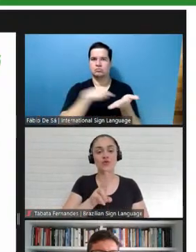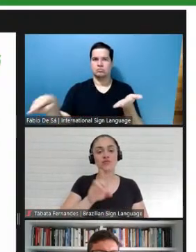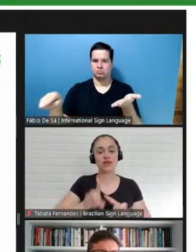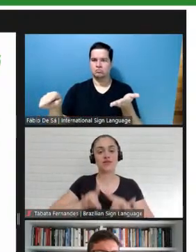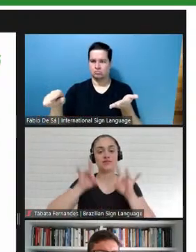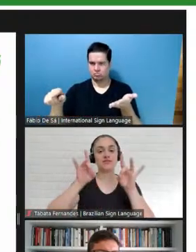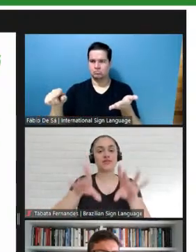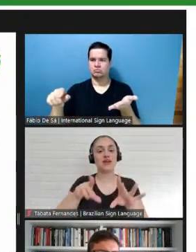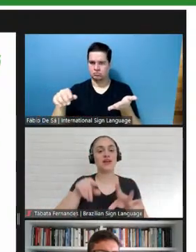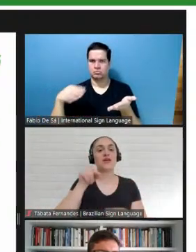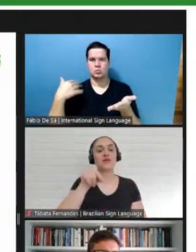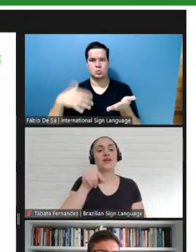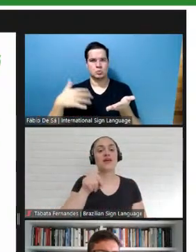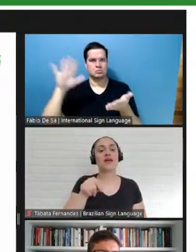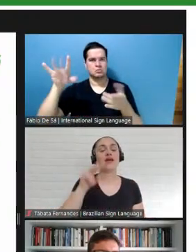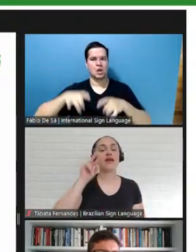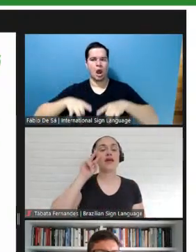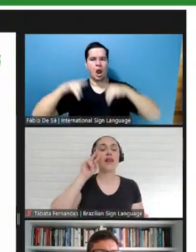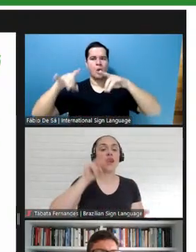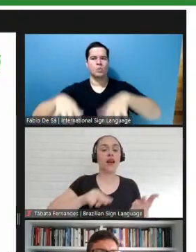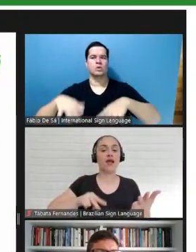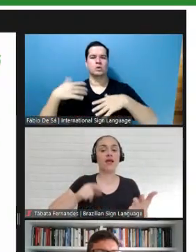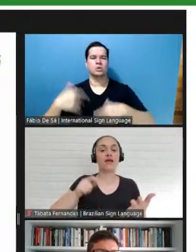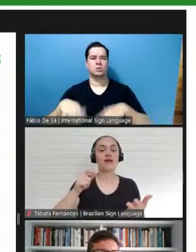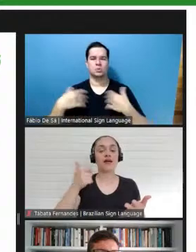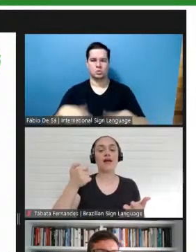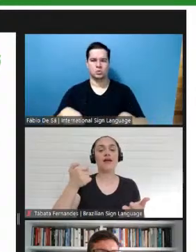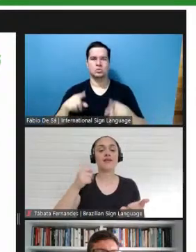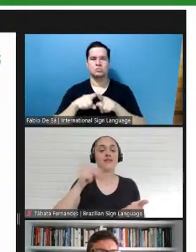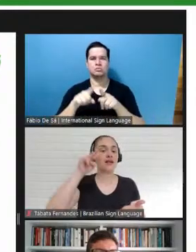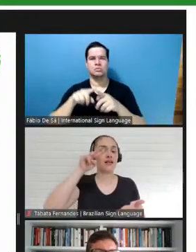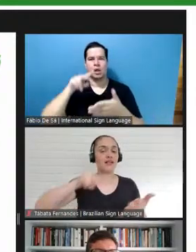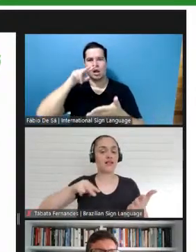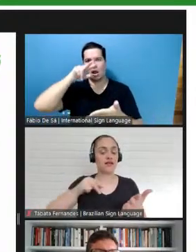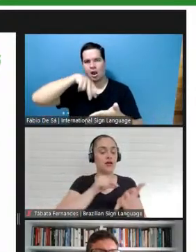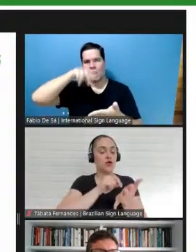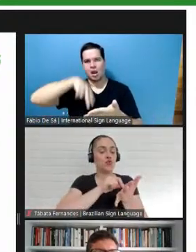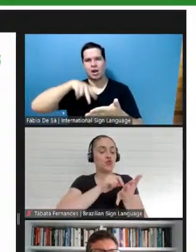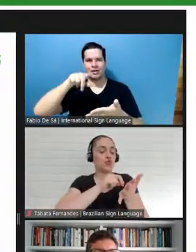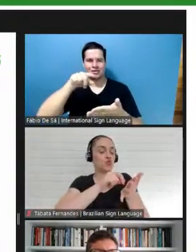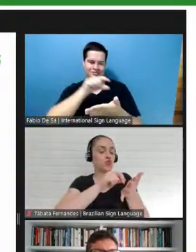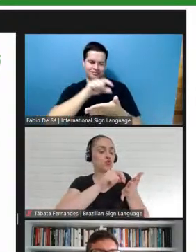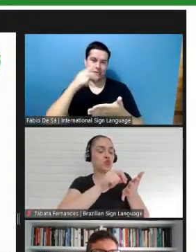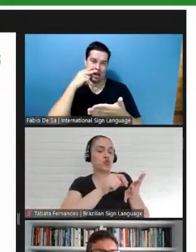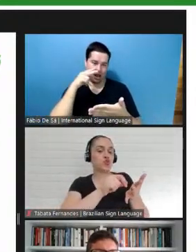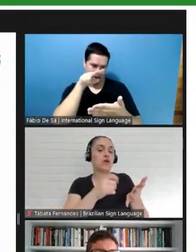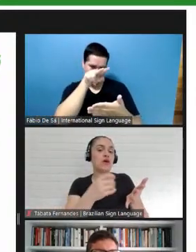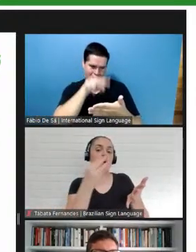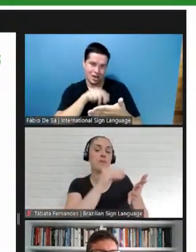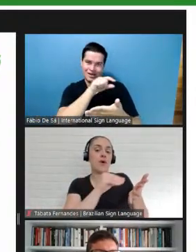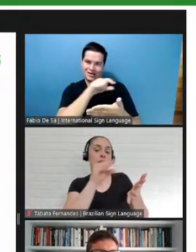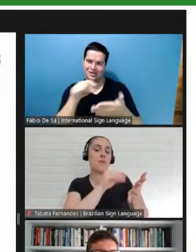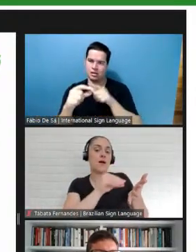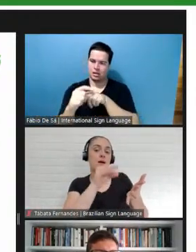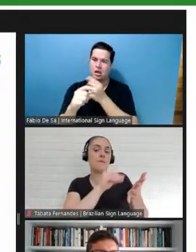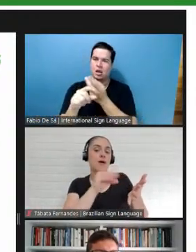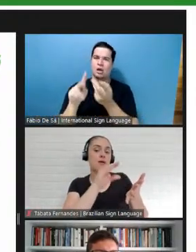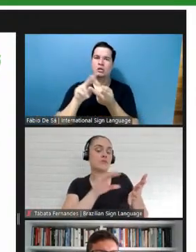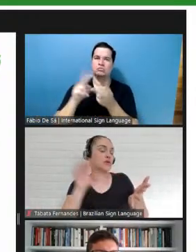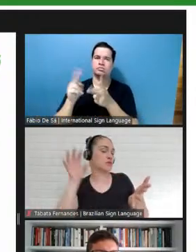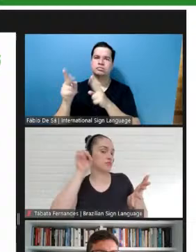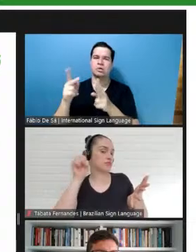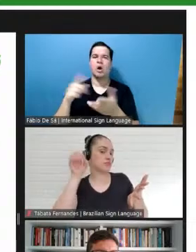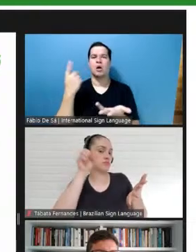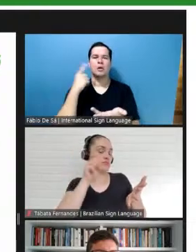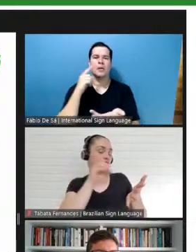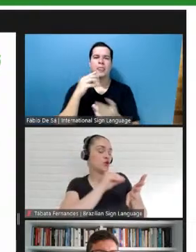pen looks like that, and it is basically a handheld scanner. You can also get ones that translate. So if I've